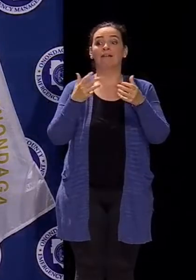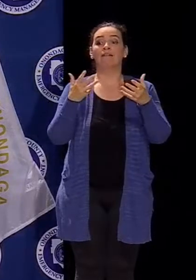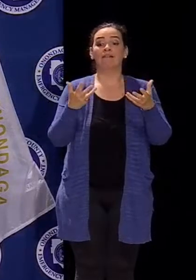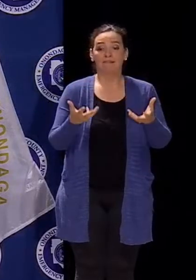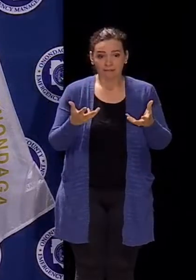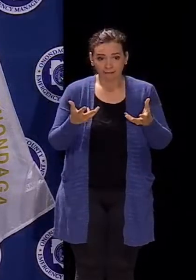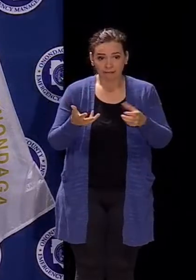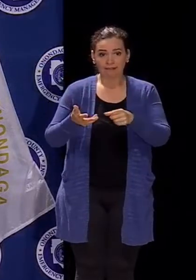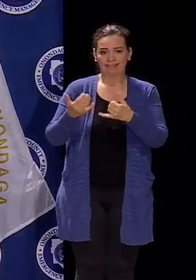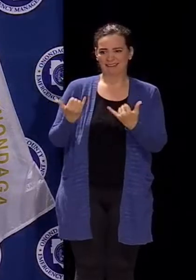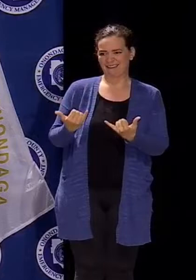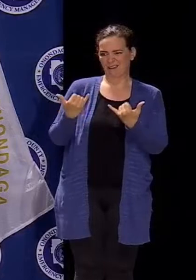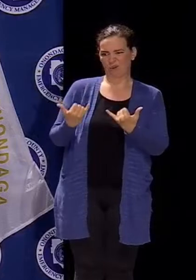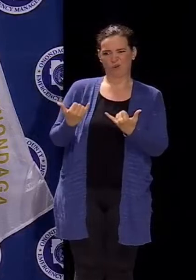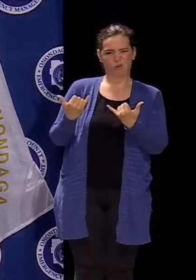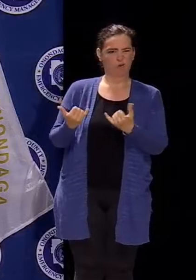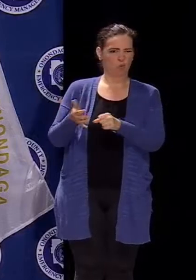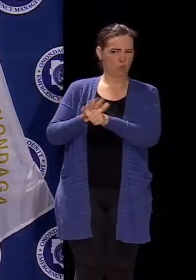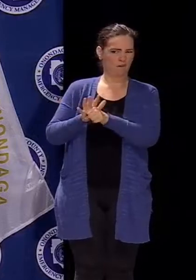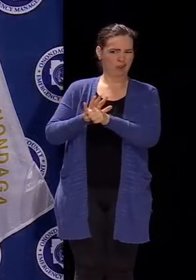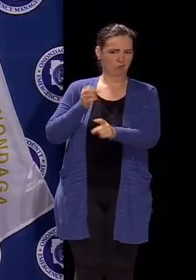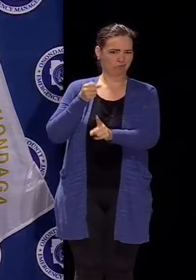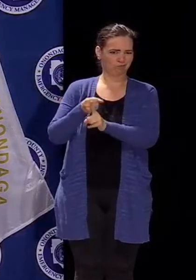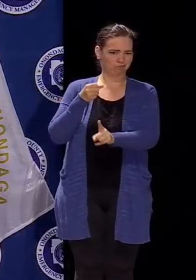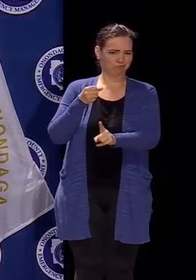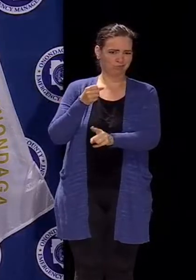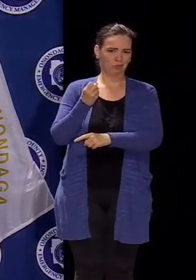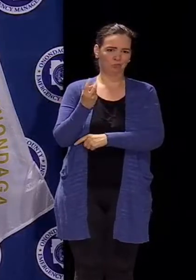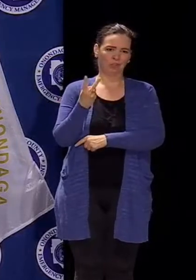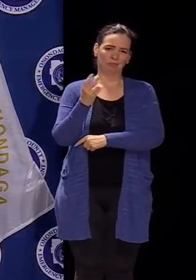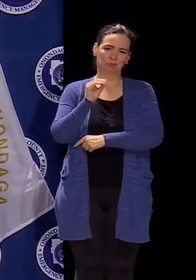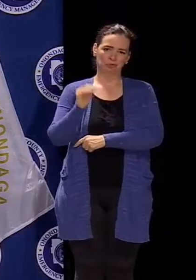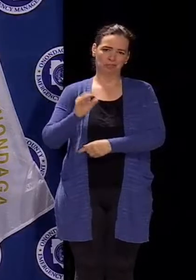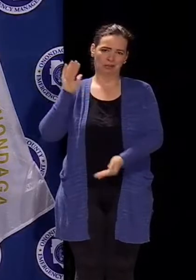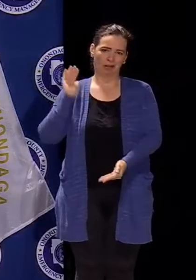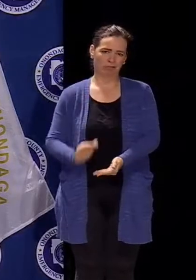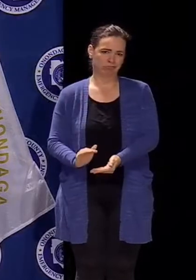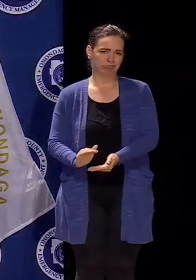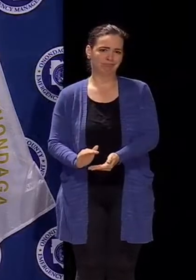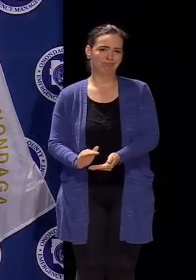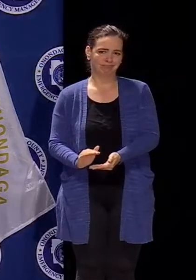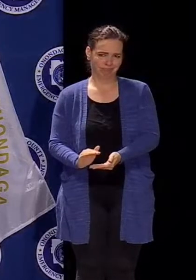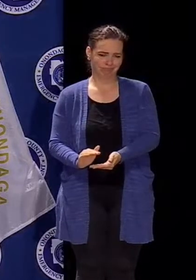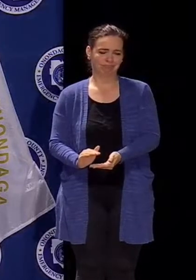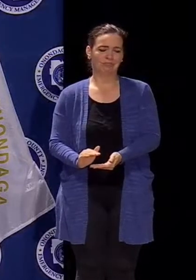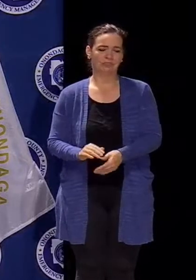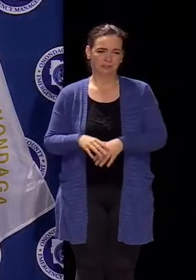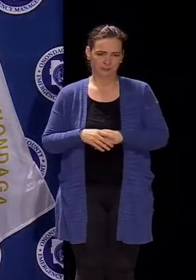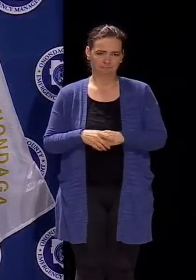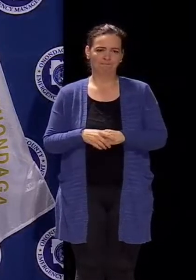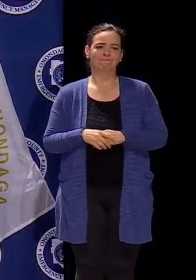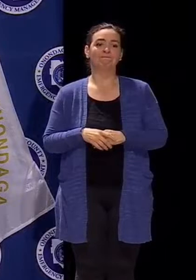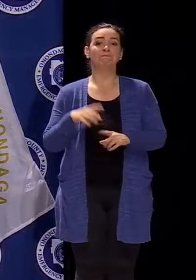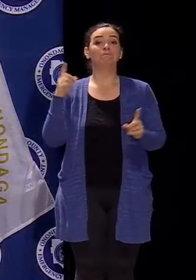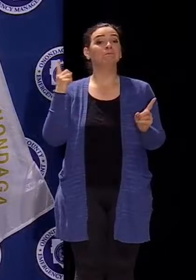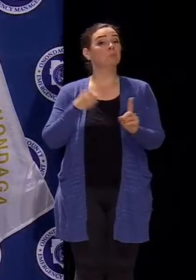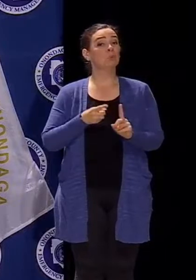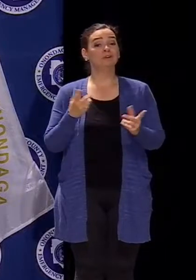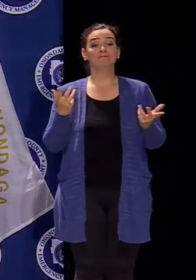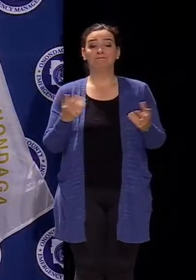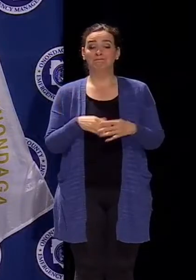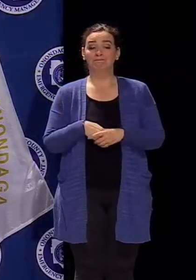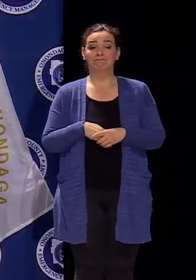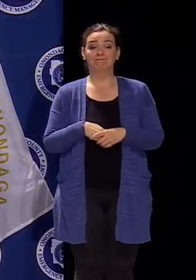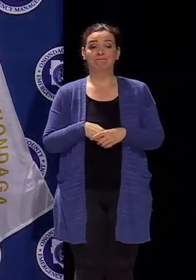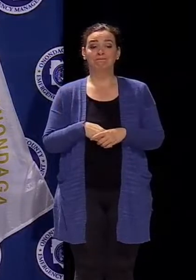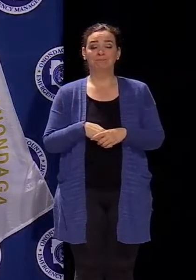is now off 12% year-to-date. So the reality is, and we talked about this